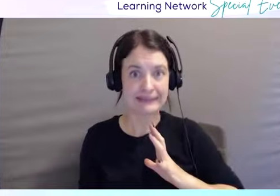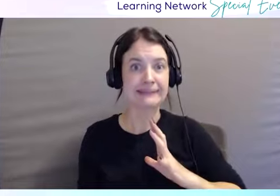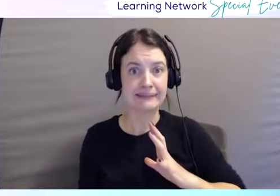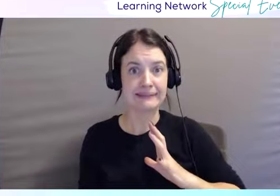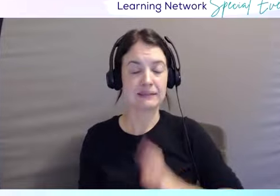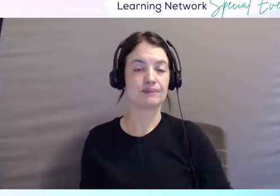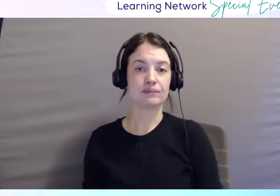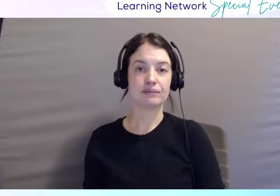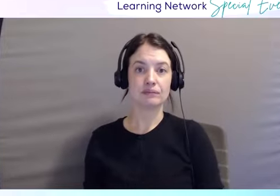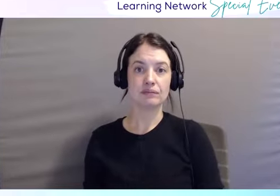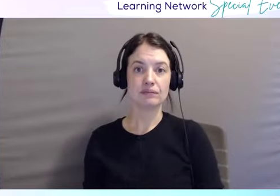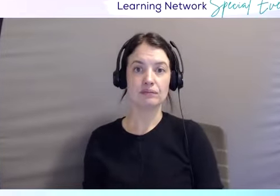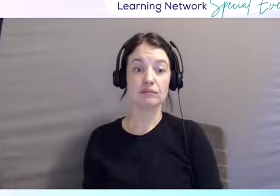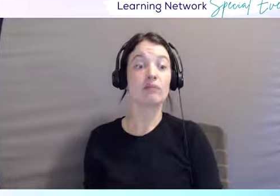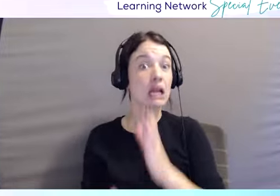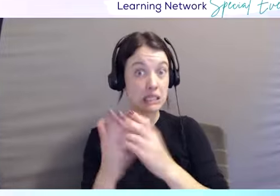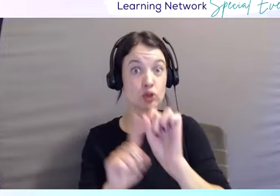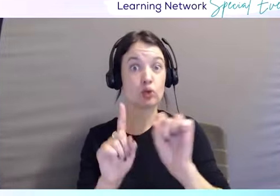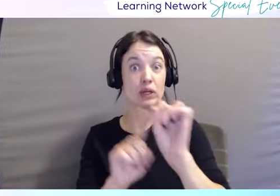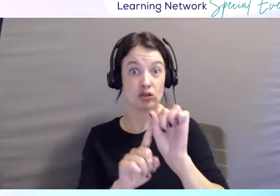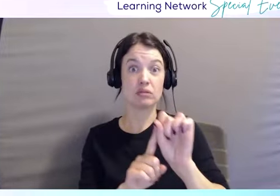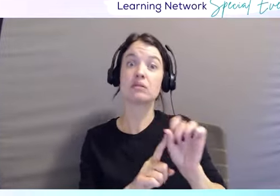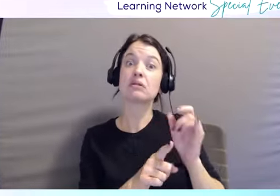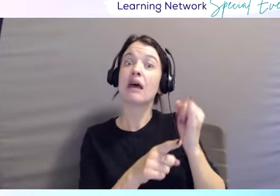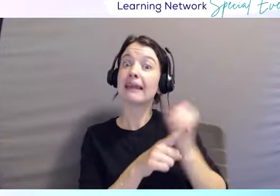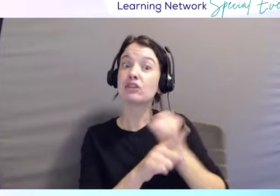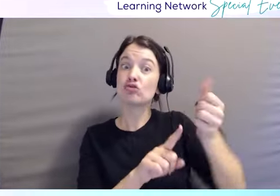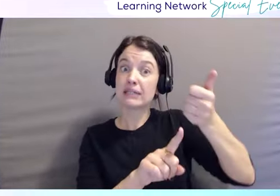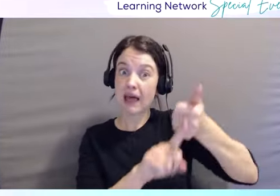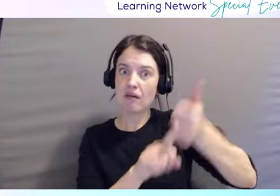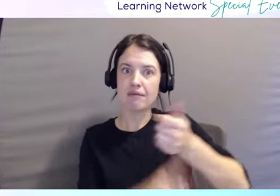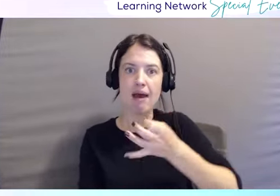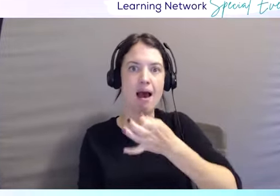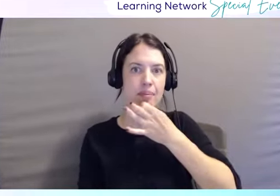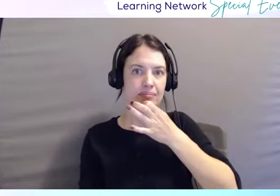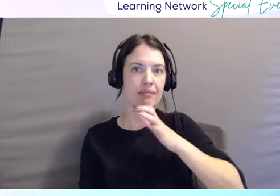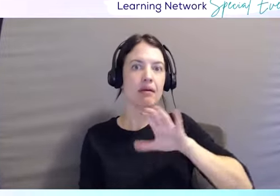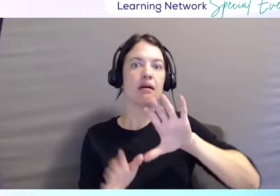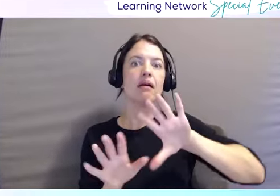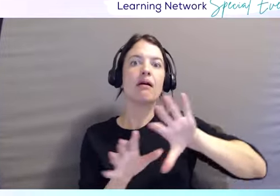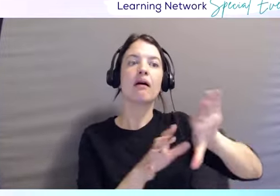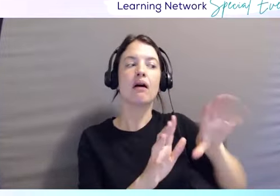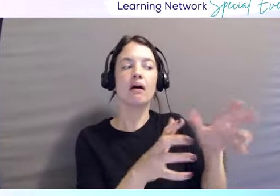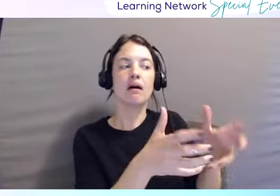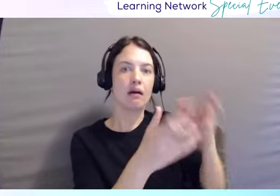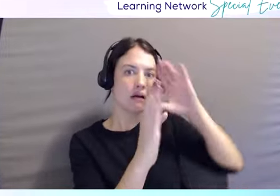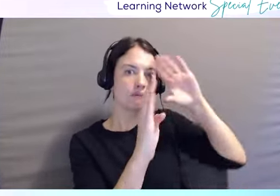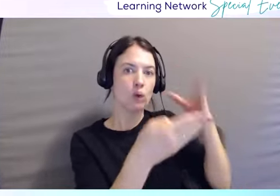in some cases, the industry has been quite expert at segmenting populations and exploiting sexual minorities,